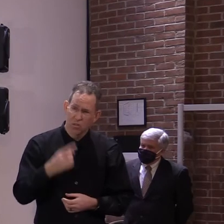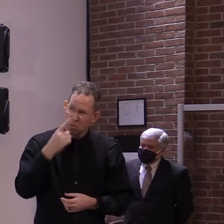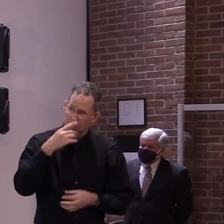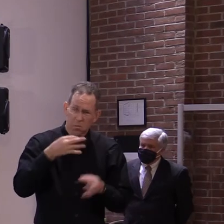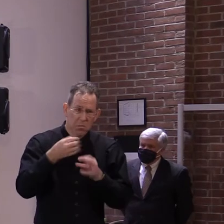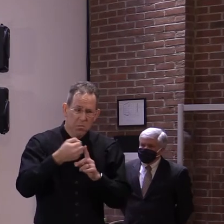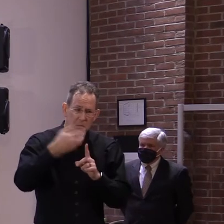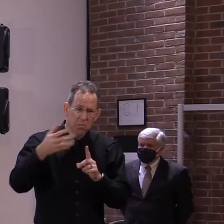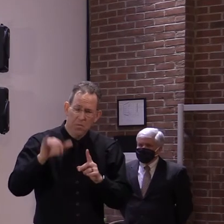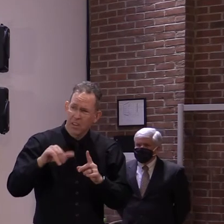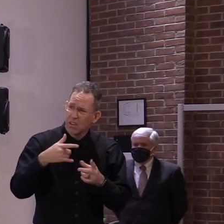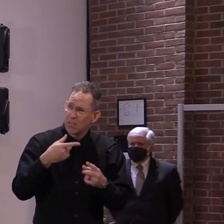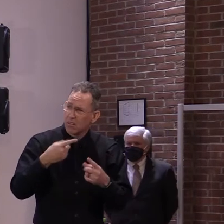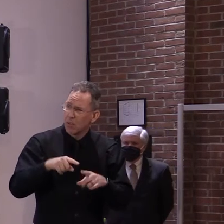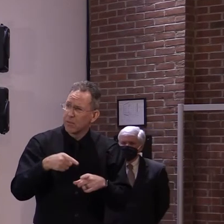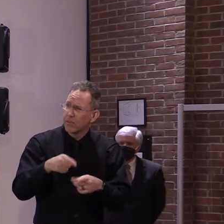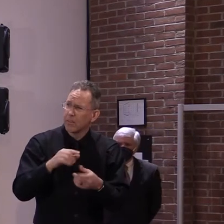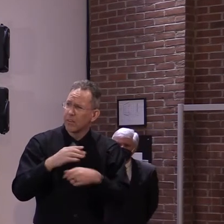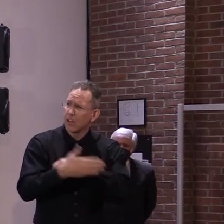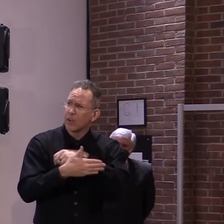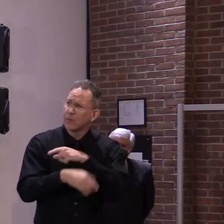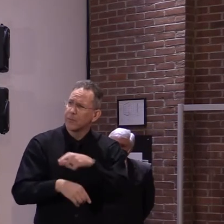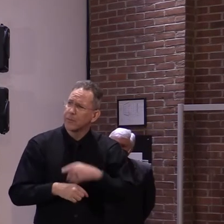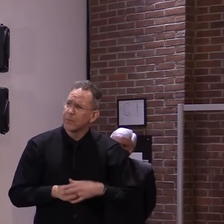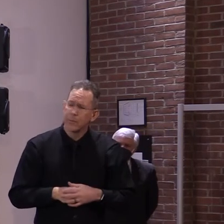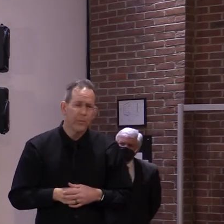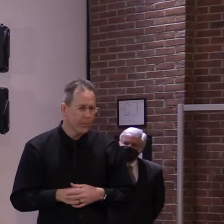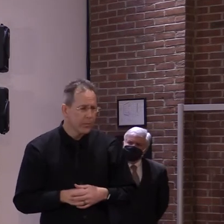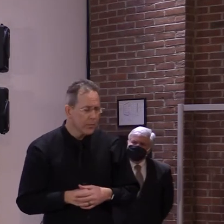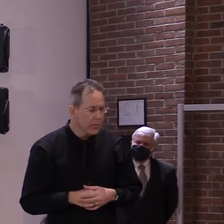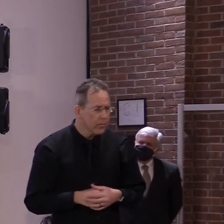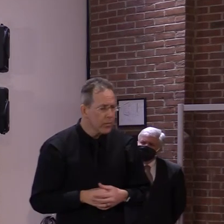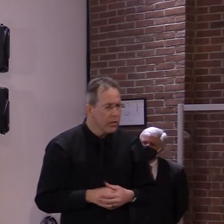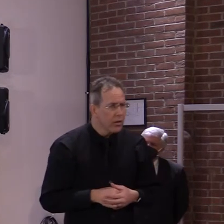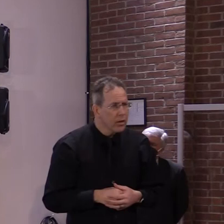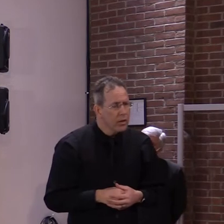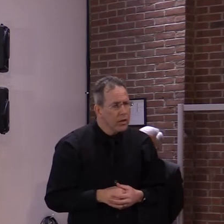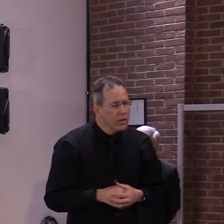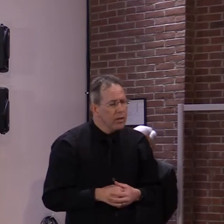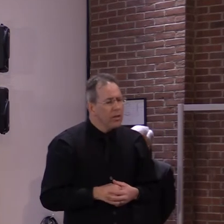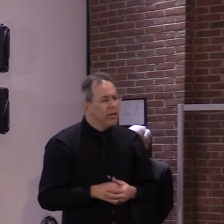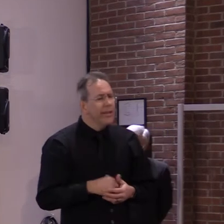the one that's of size that would allow me to name it would be